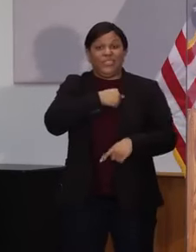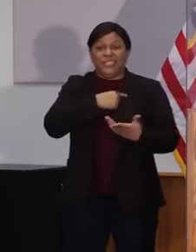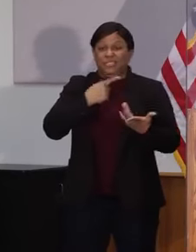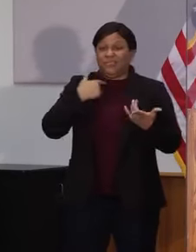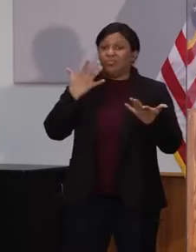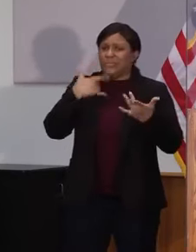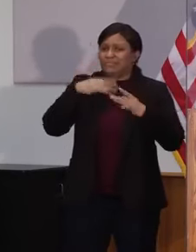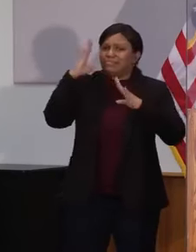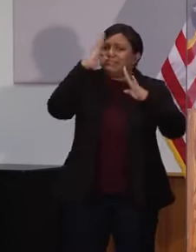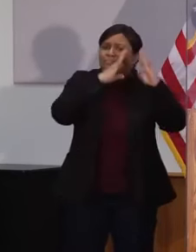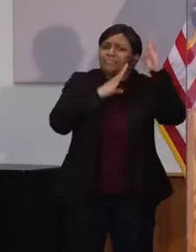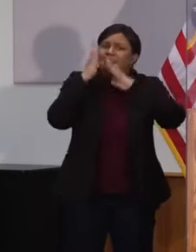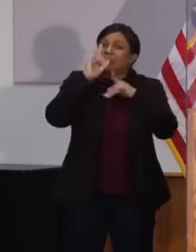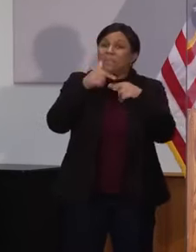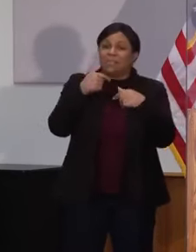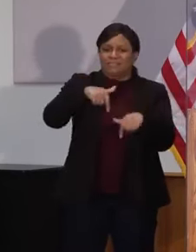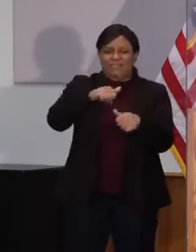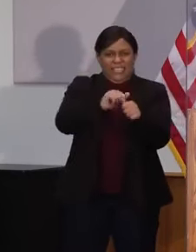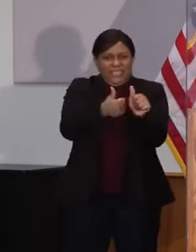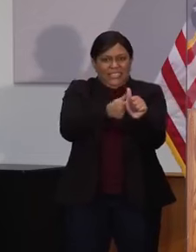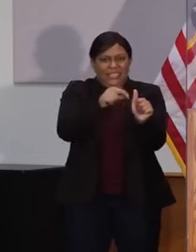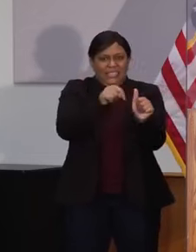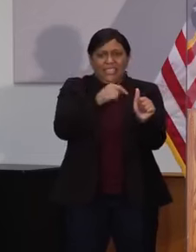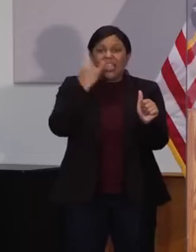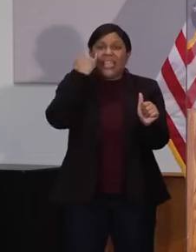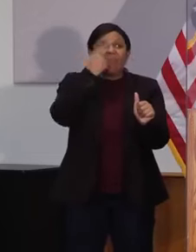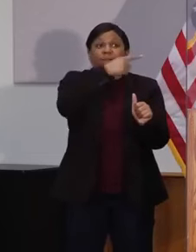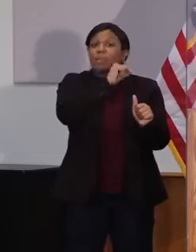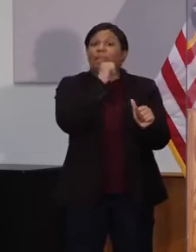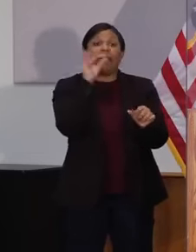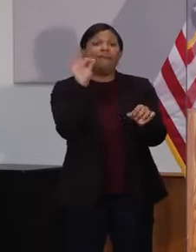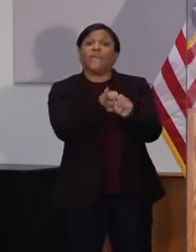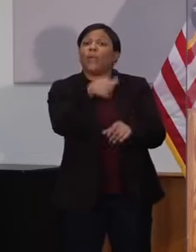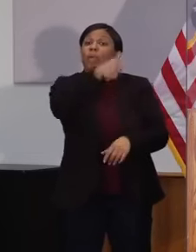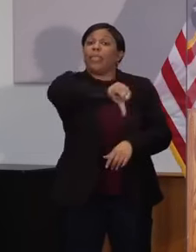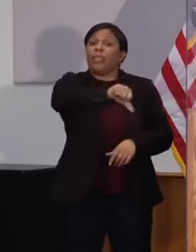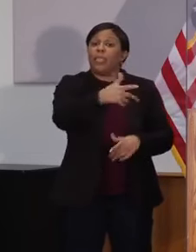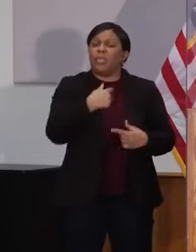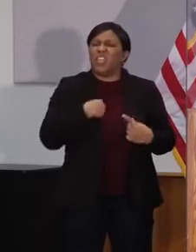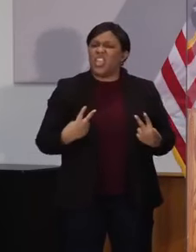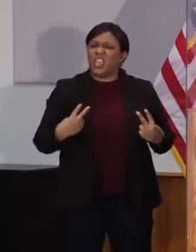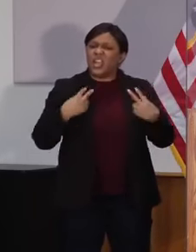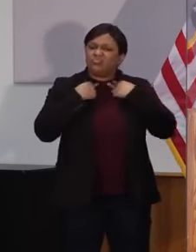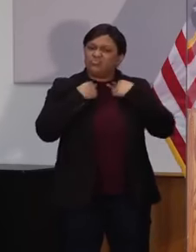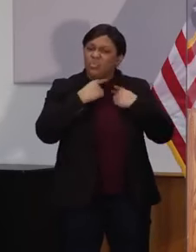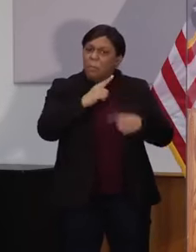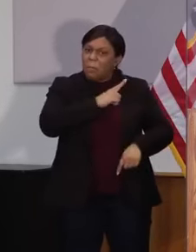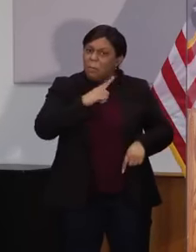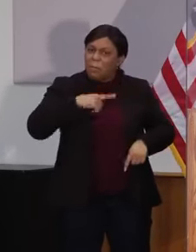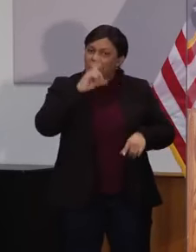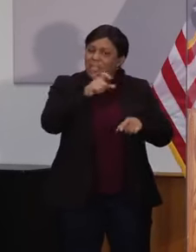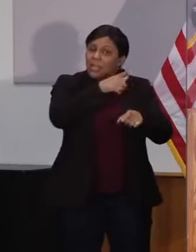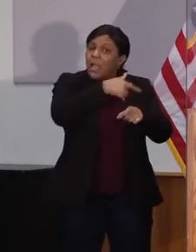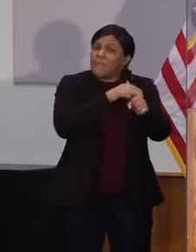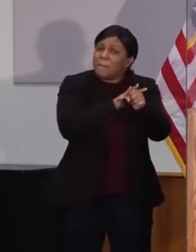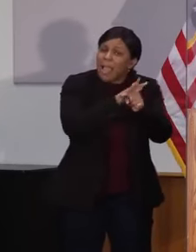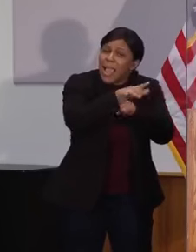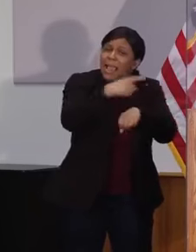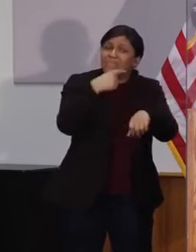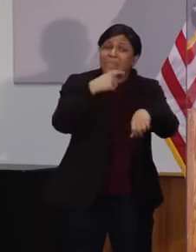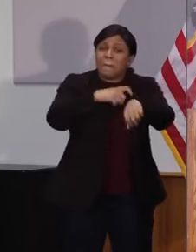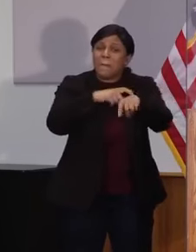is it will hamper our response if they don't move. And this is what the legislature is supposed to do. They have ample opportunity to do this, and I would just